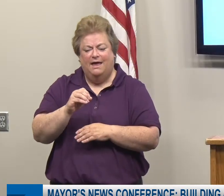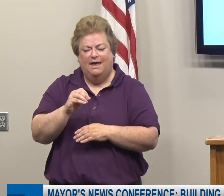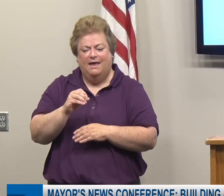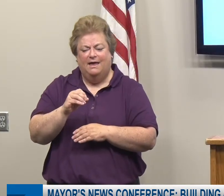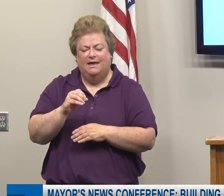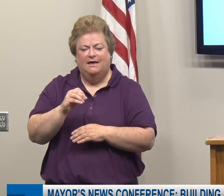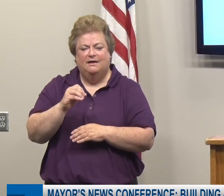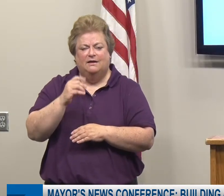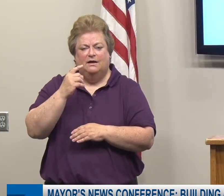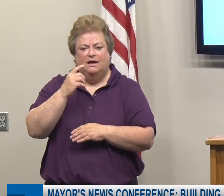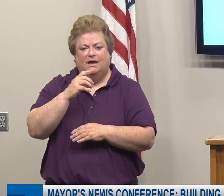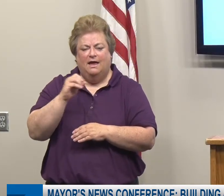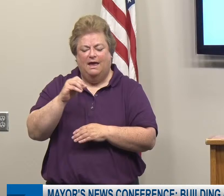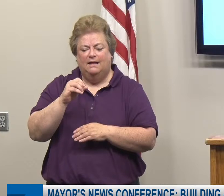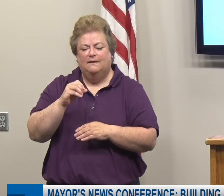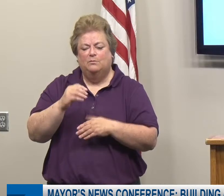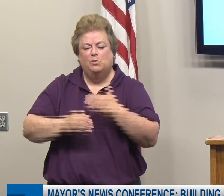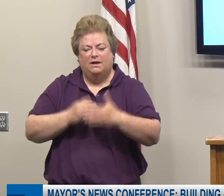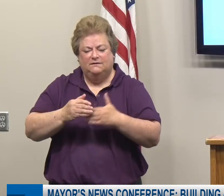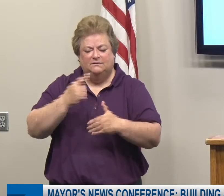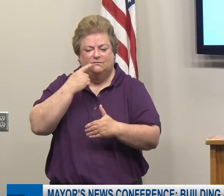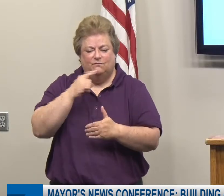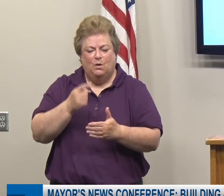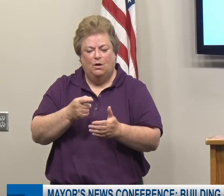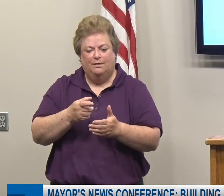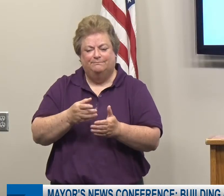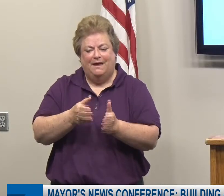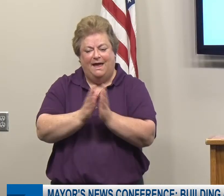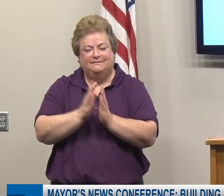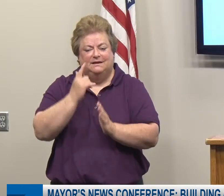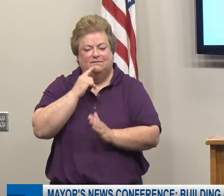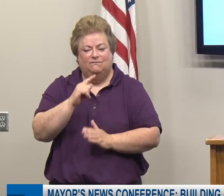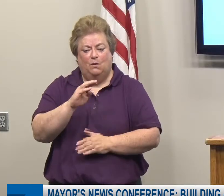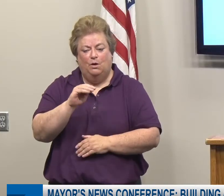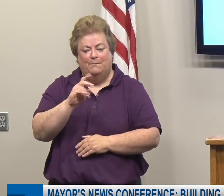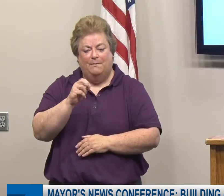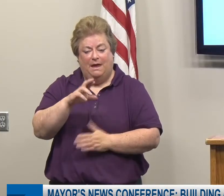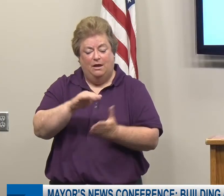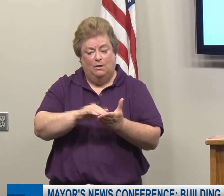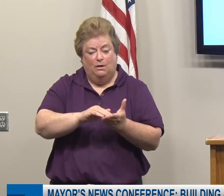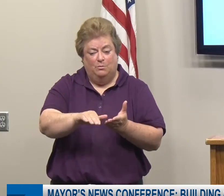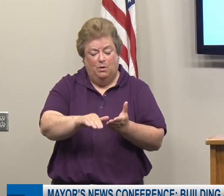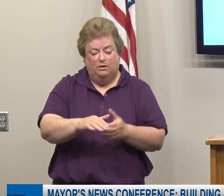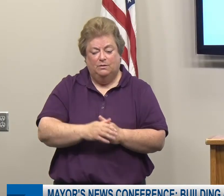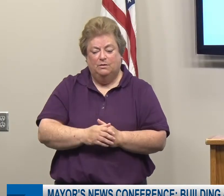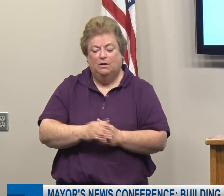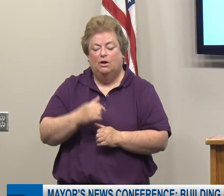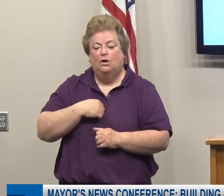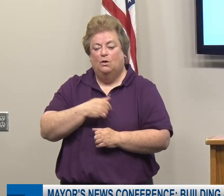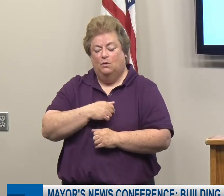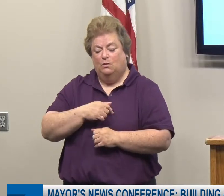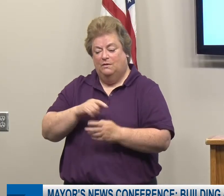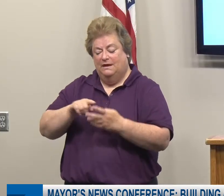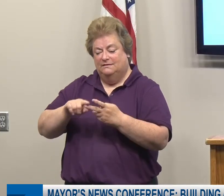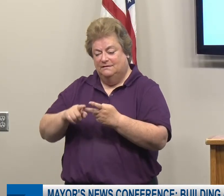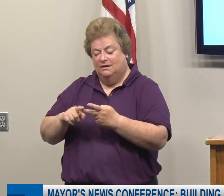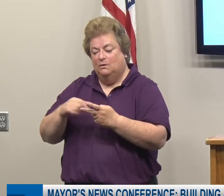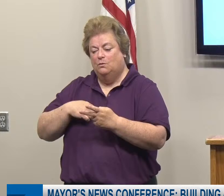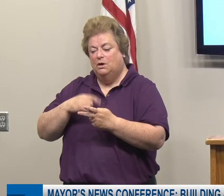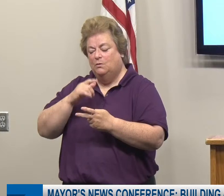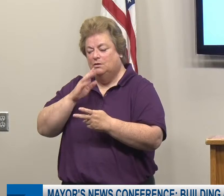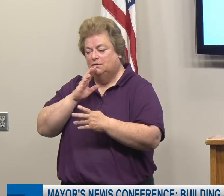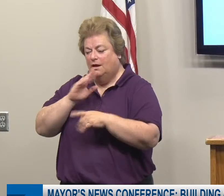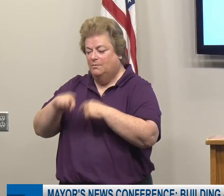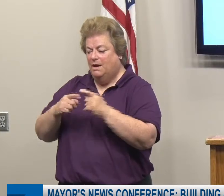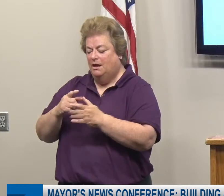applying for a mayoral pardon. Next, we will address steps toward greater police accountability through our Citizen Police Advisory